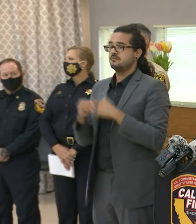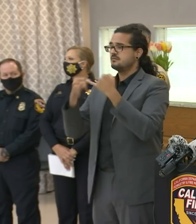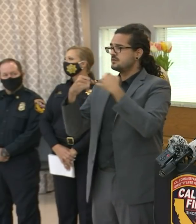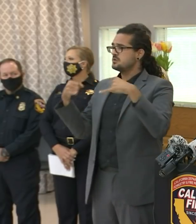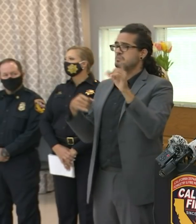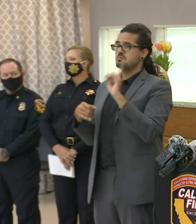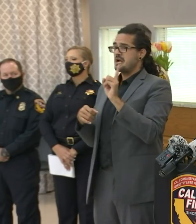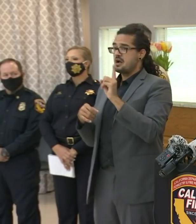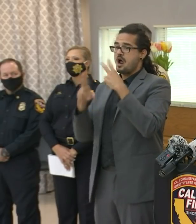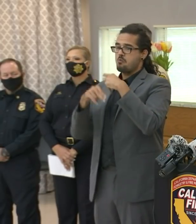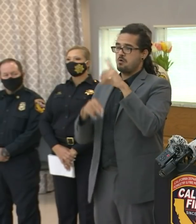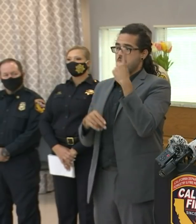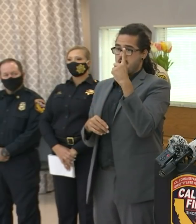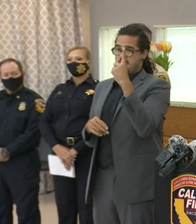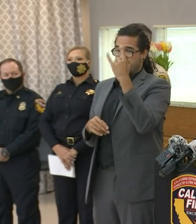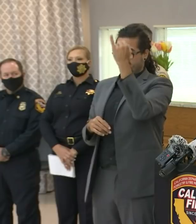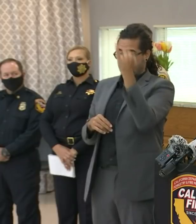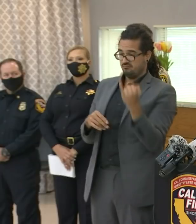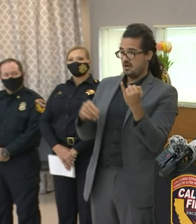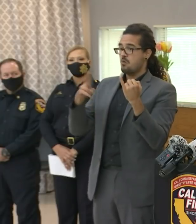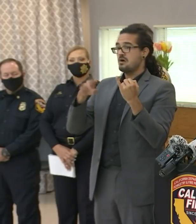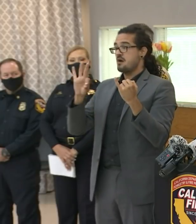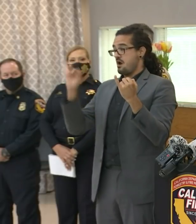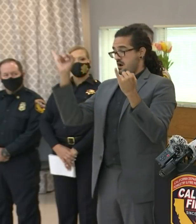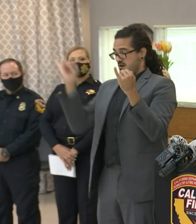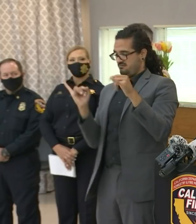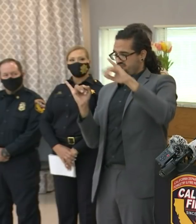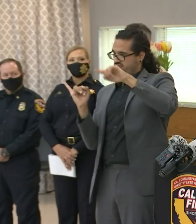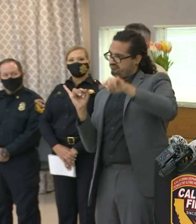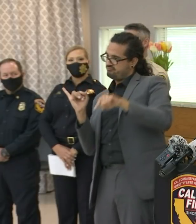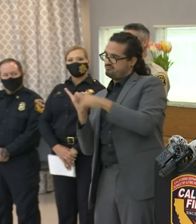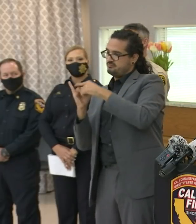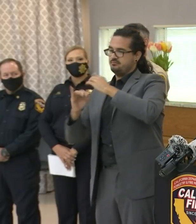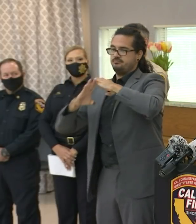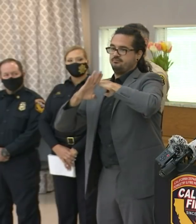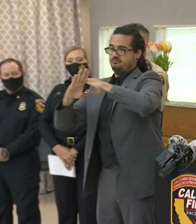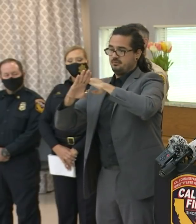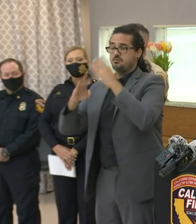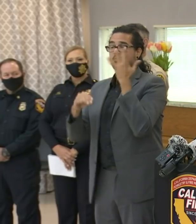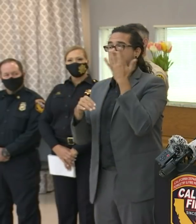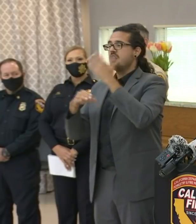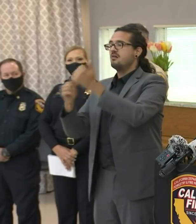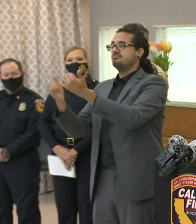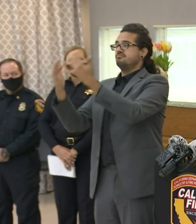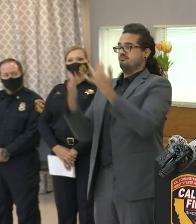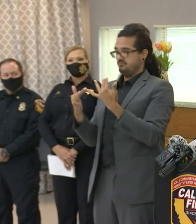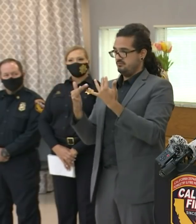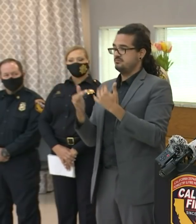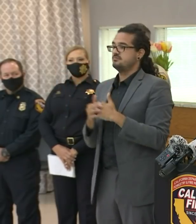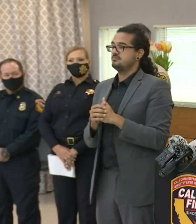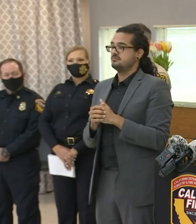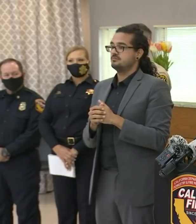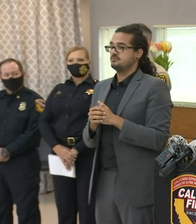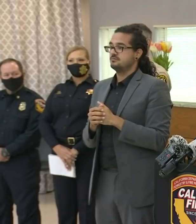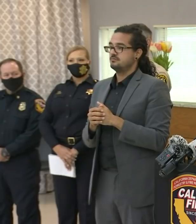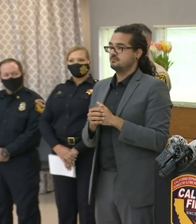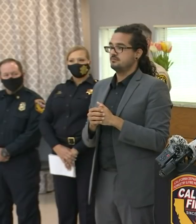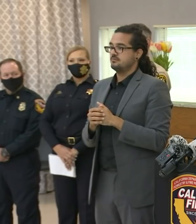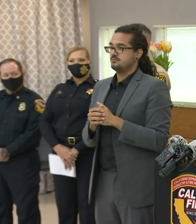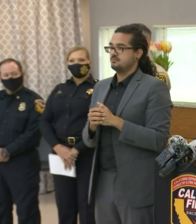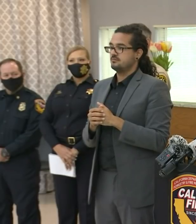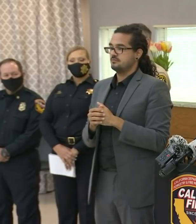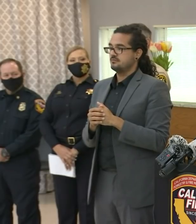so it gives us a really good buffer and a place to make a stand if the fire were to advance south.